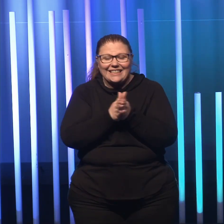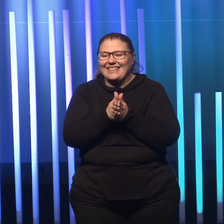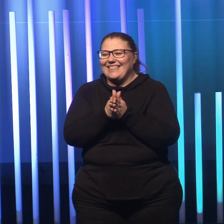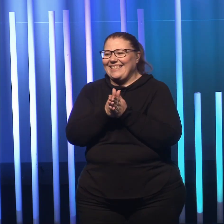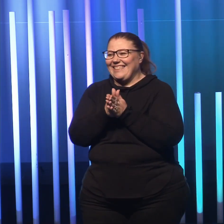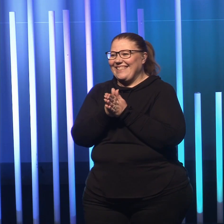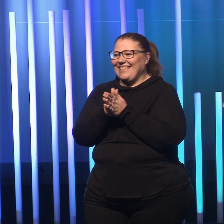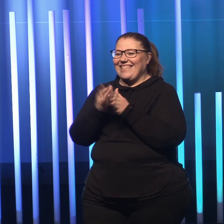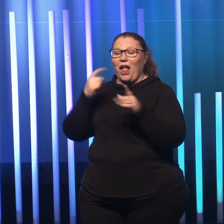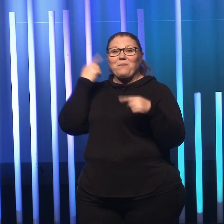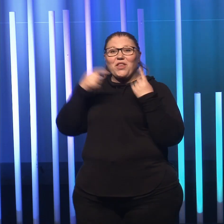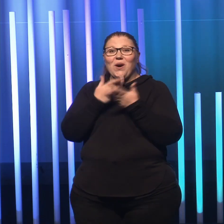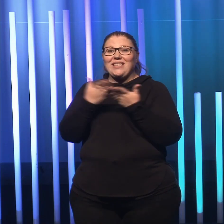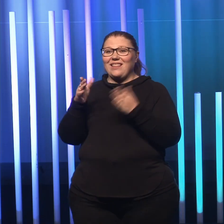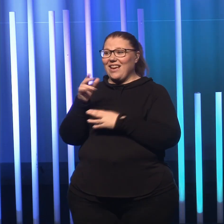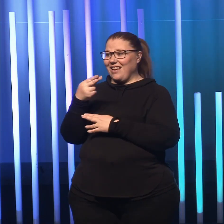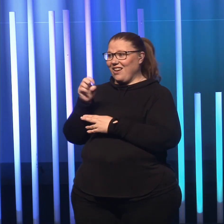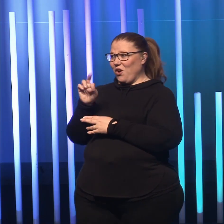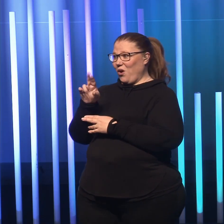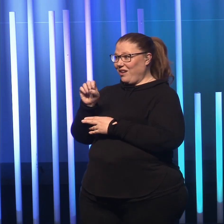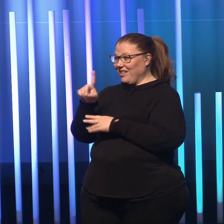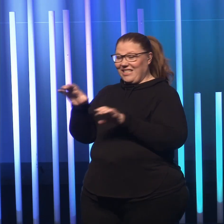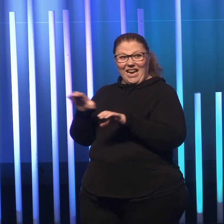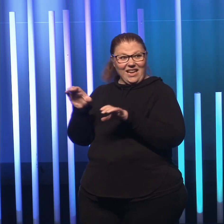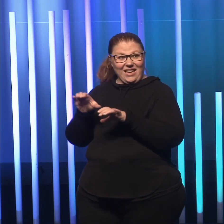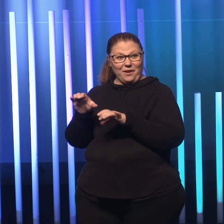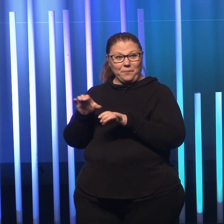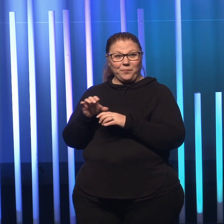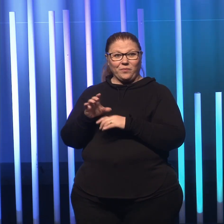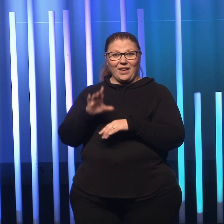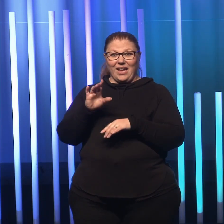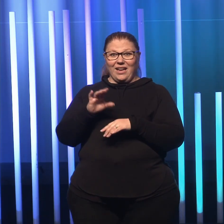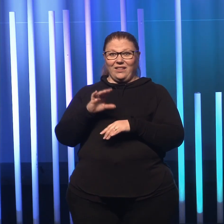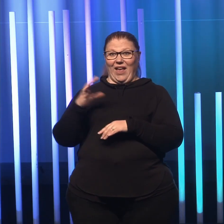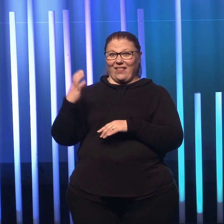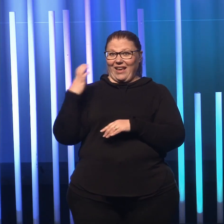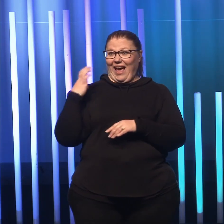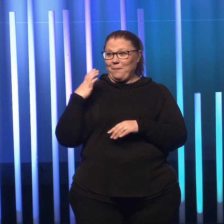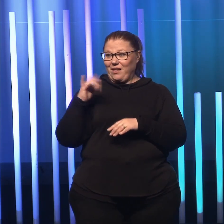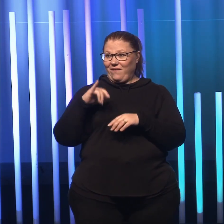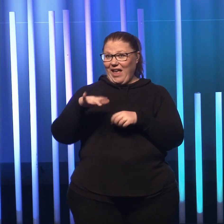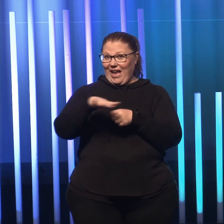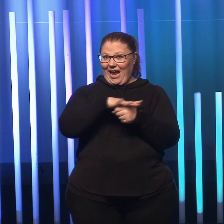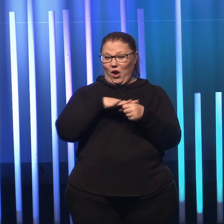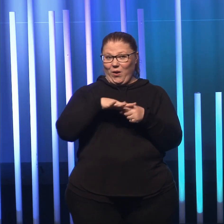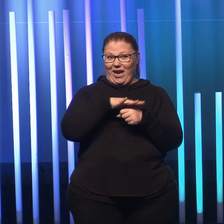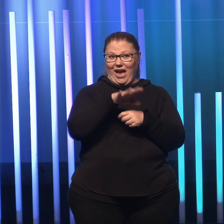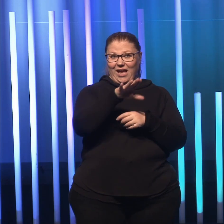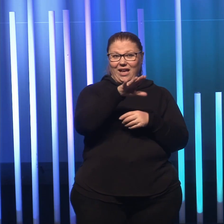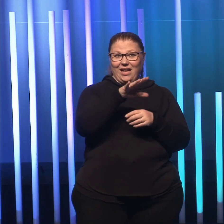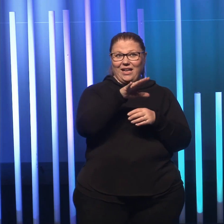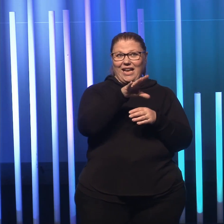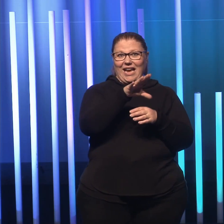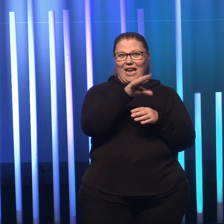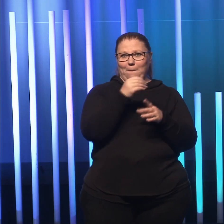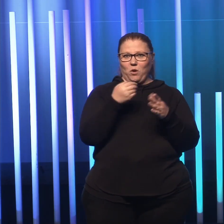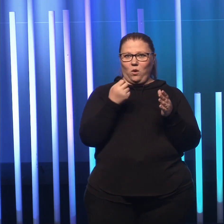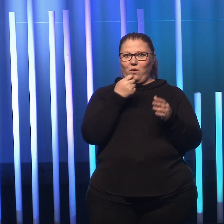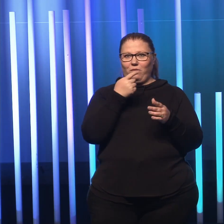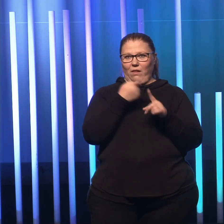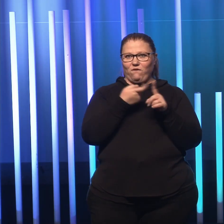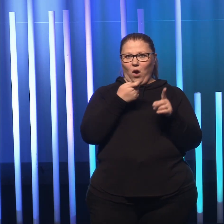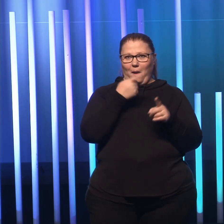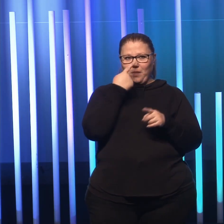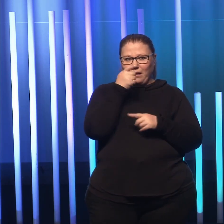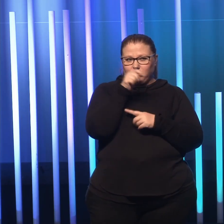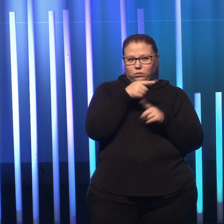one of the crazy things that Herod Antipas did. Herod Antipas moved the capital of that area from a town called Sepphoris, which was just outside of Nazareth, which you've heard of